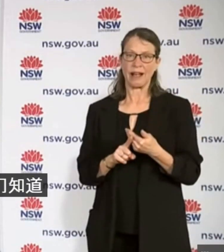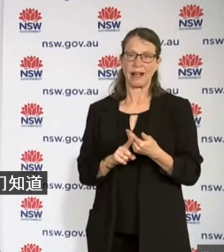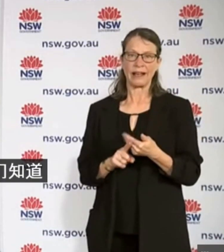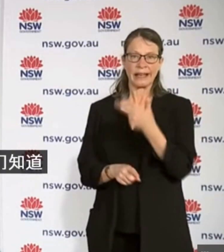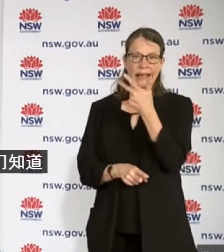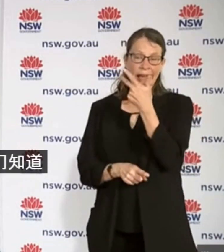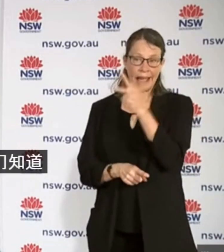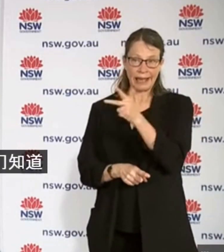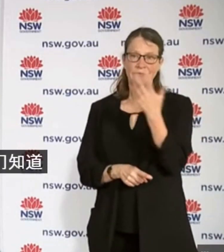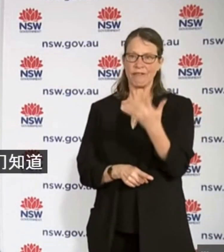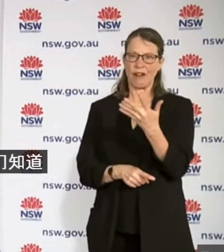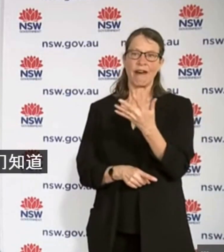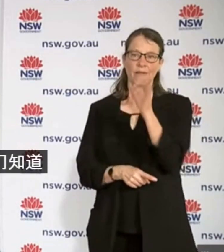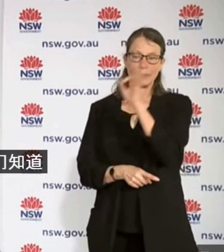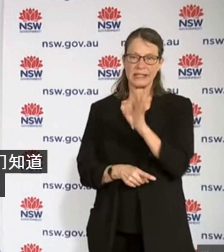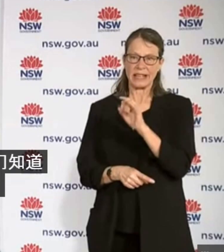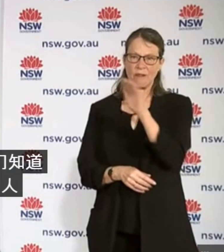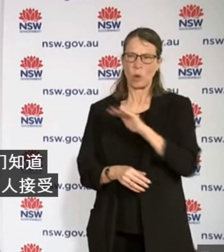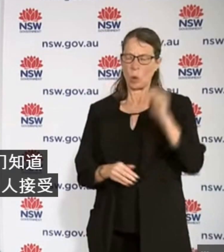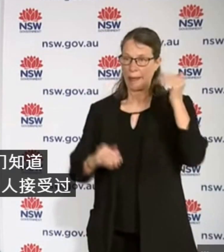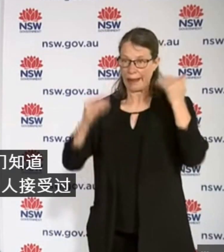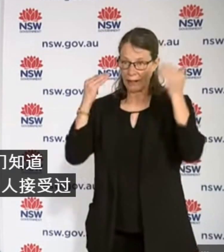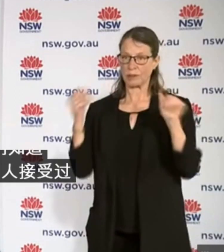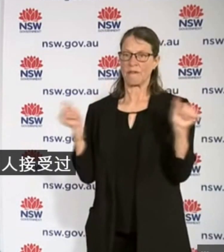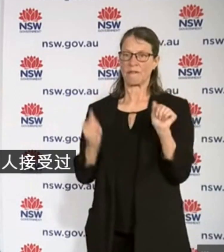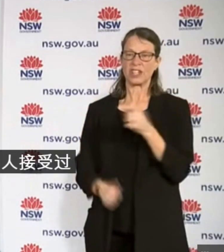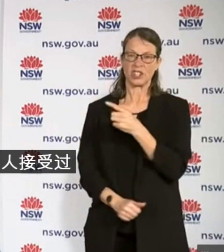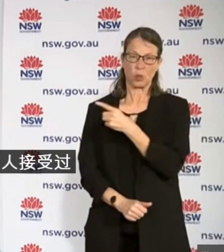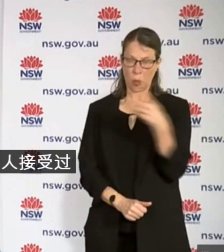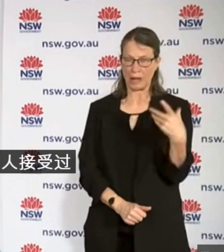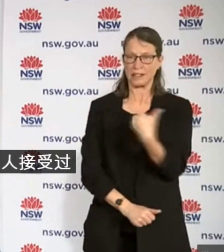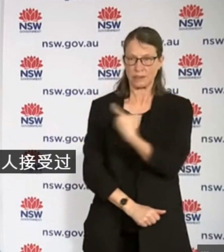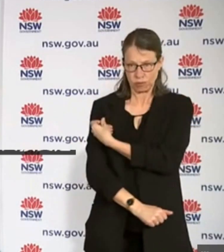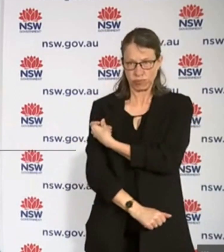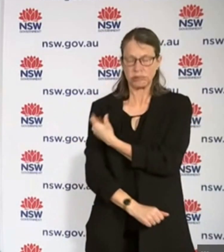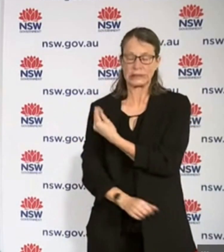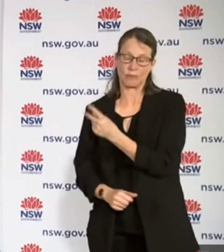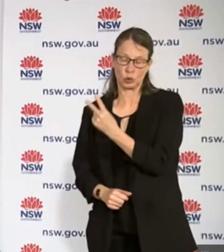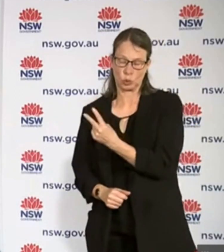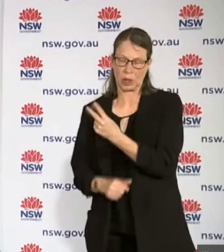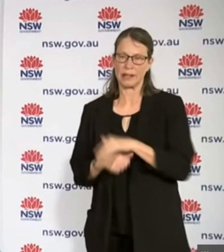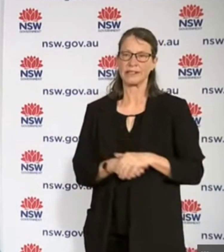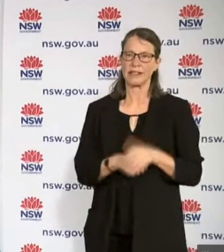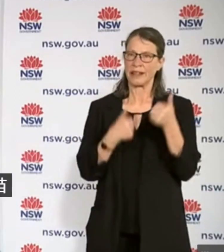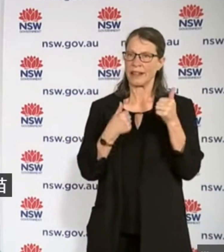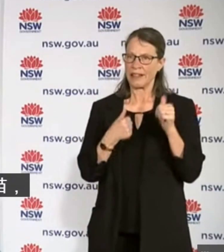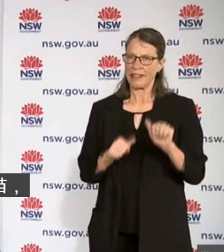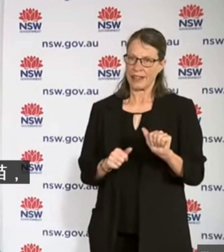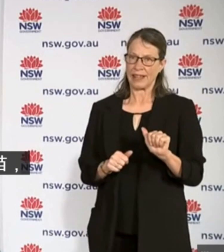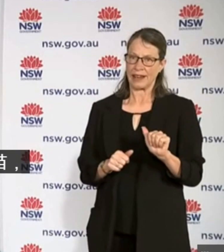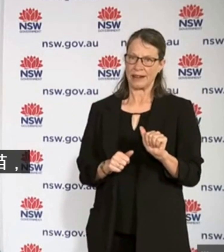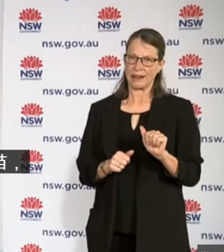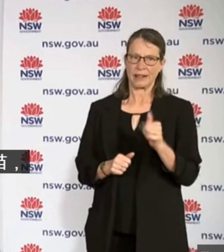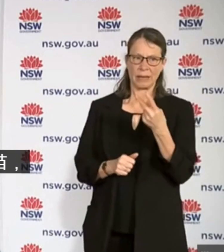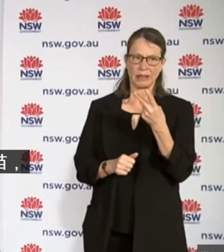We know that 40% of 12 to 15-year-olds have received, that's a couple of 100,000, have received at least their first dose. So by the